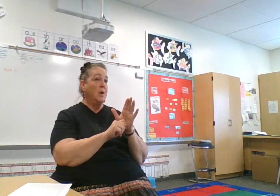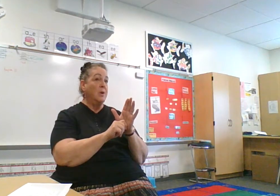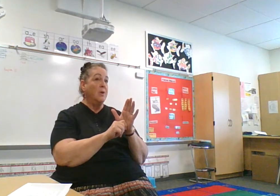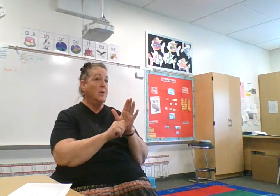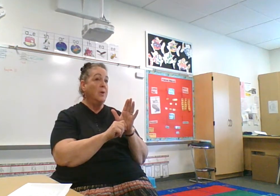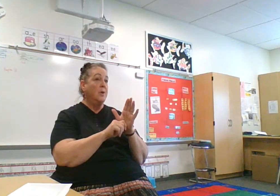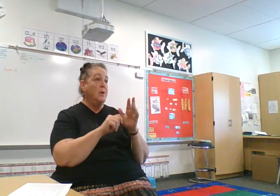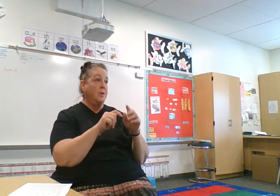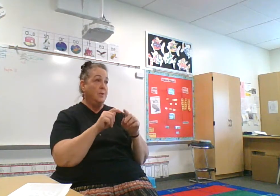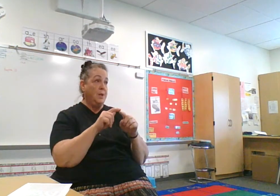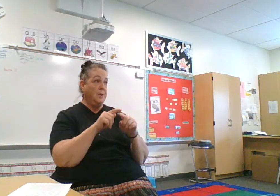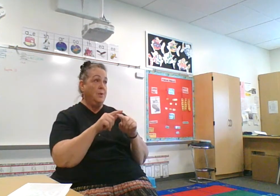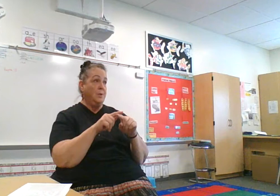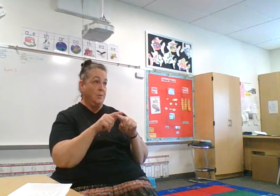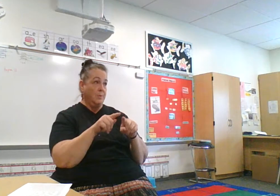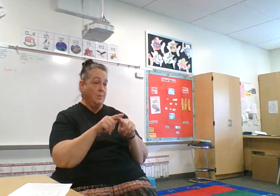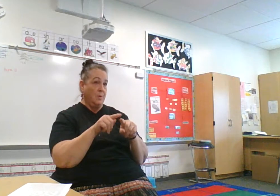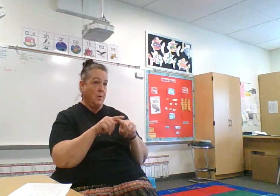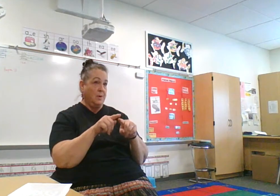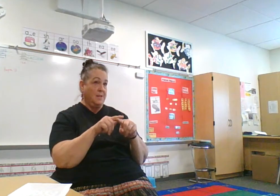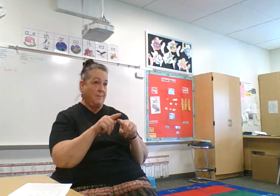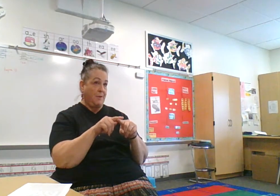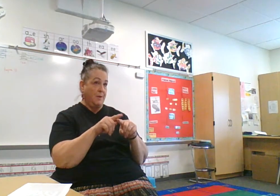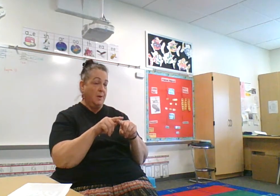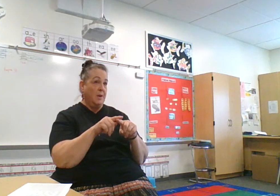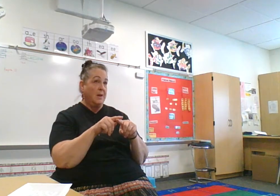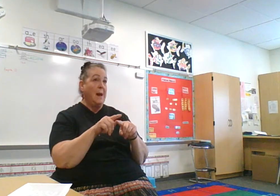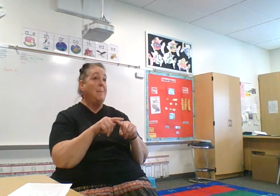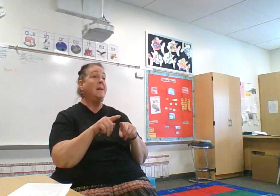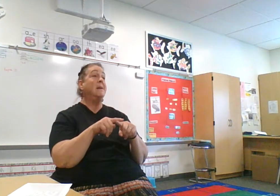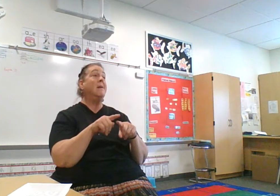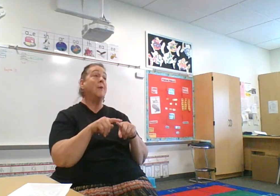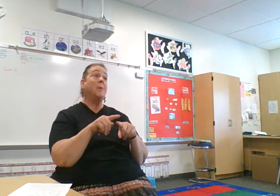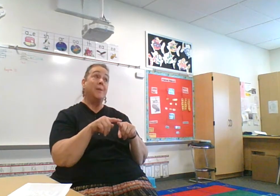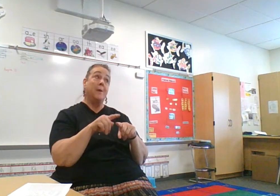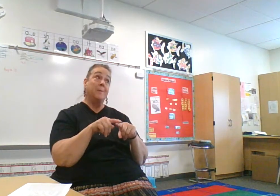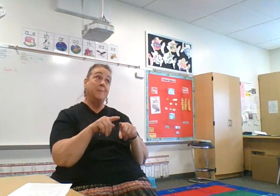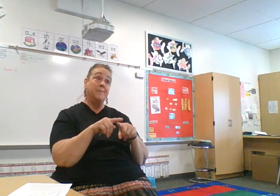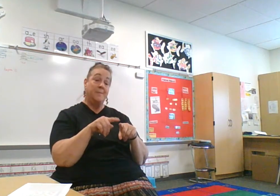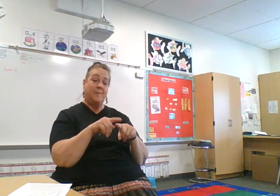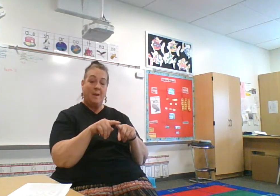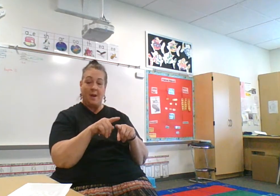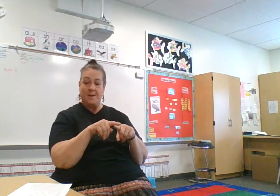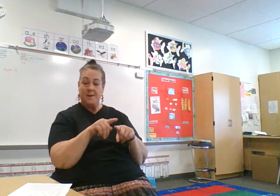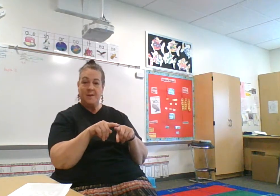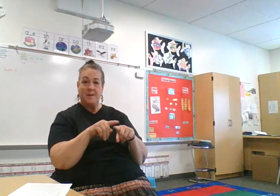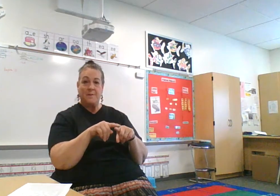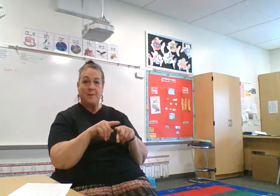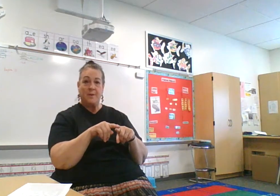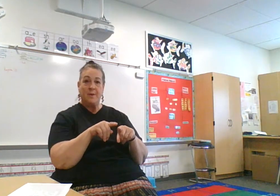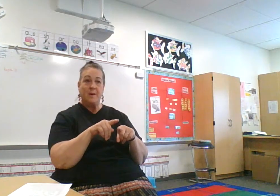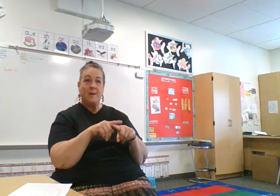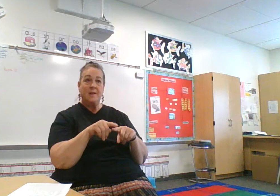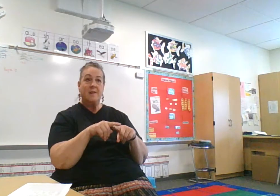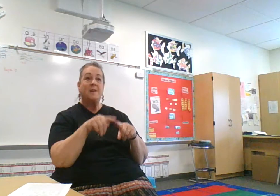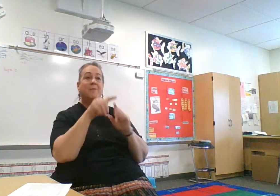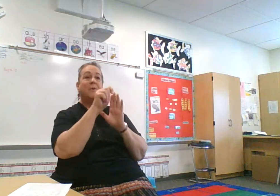word, then you do the root word. Differ. I beg to differ with you. Yeah. Differ.